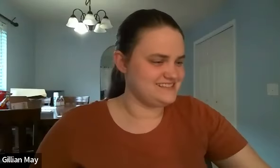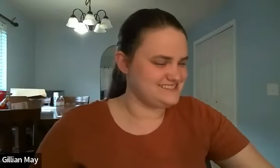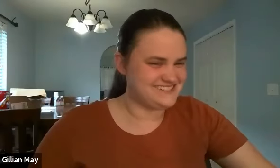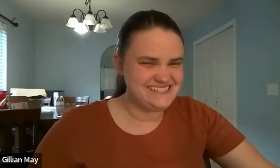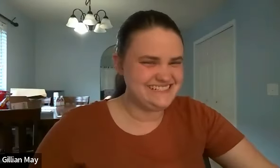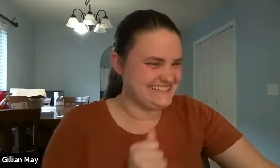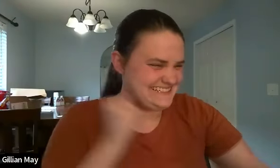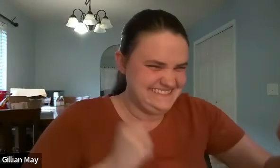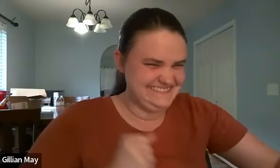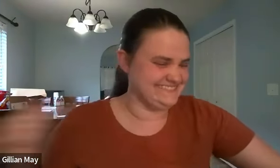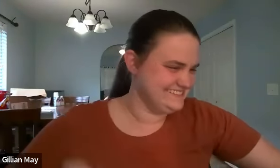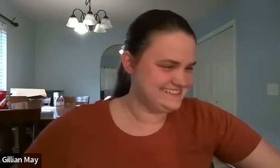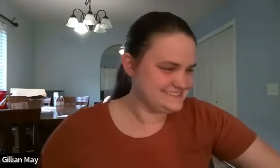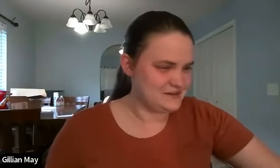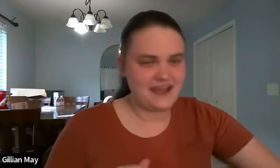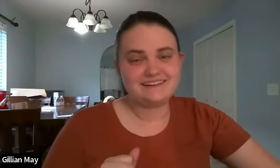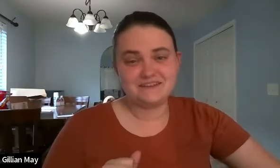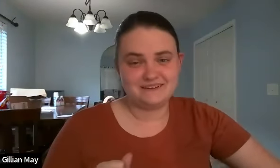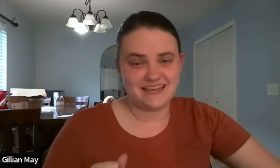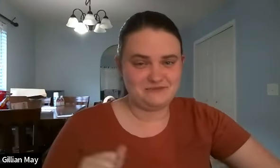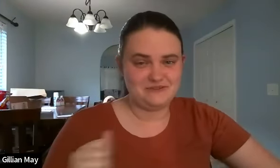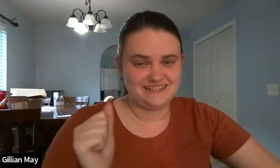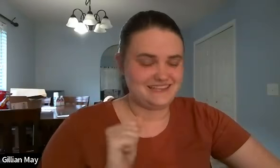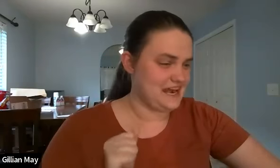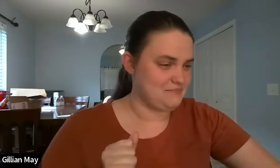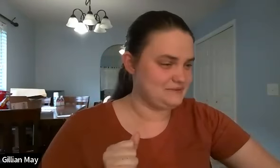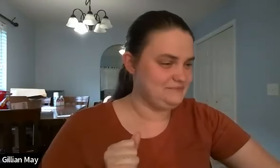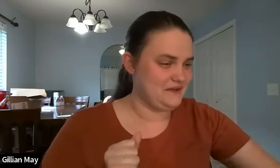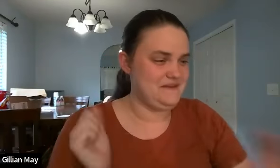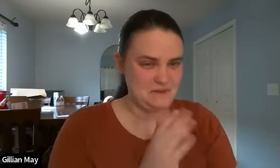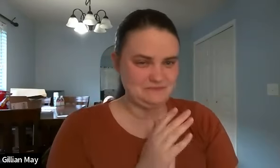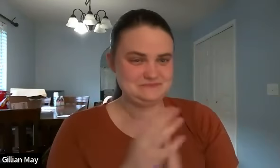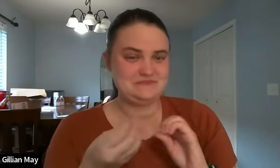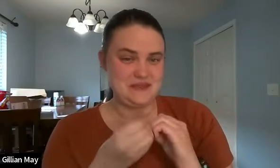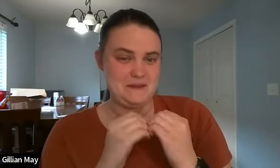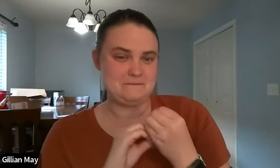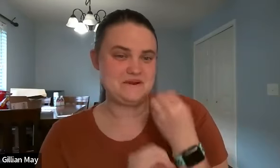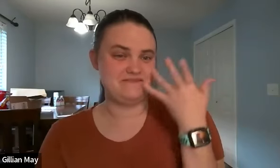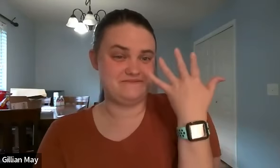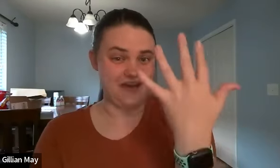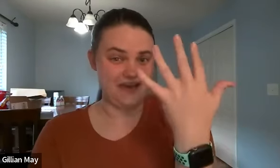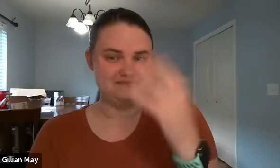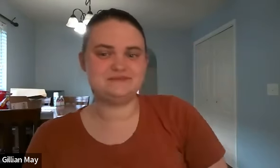That's good. Oh, sorry. I get a little excited when things like that happen. Okay. Number 5.